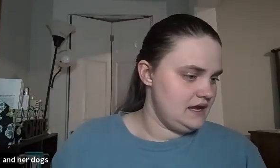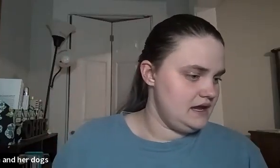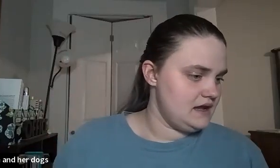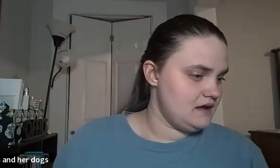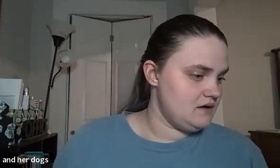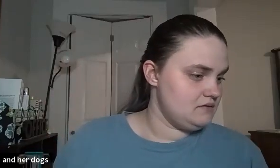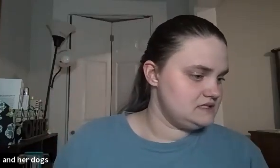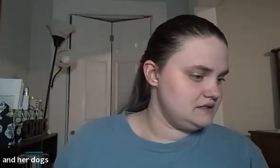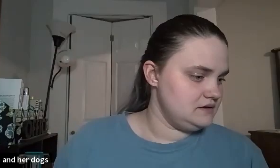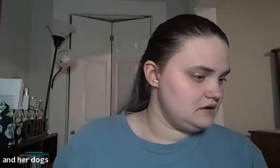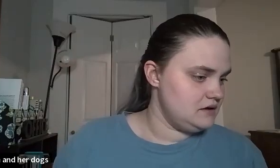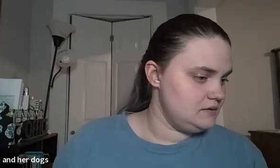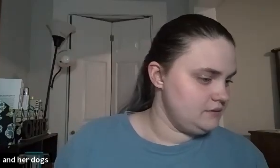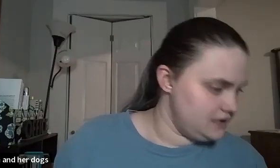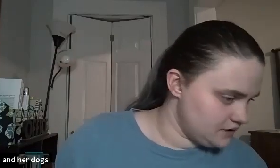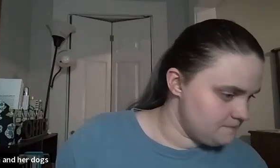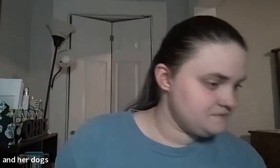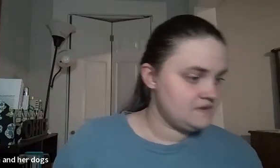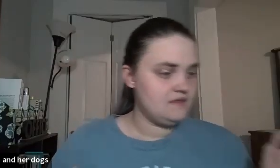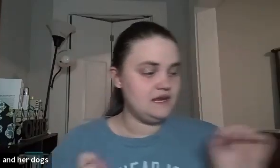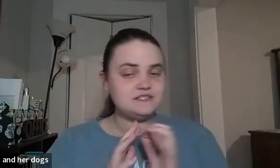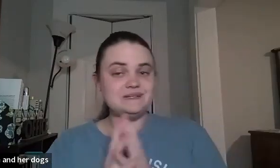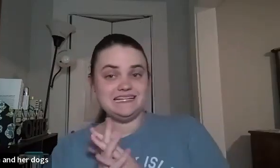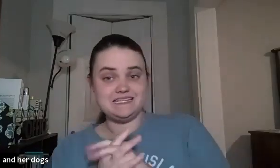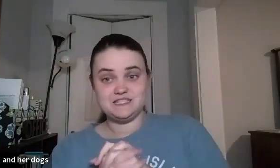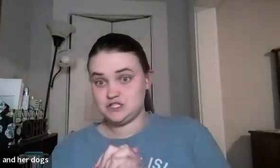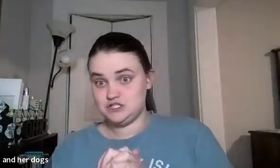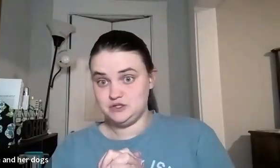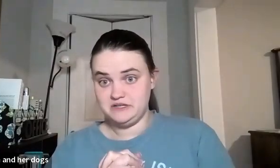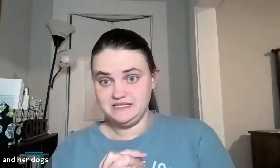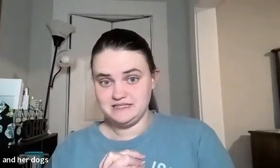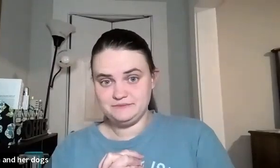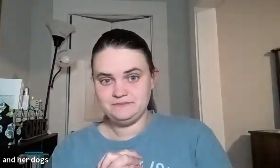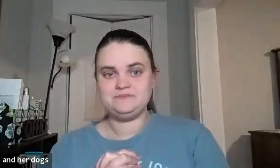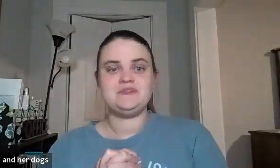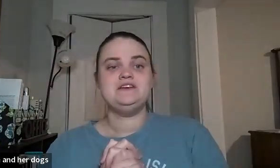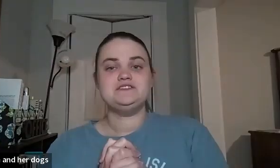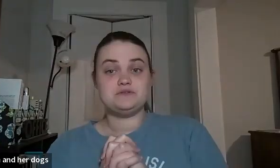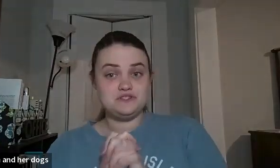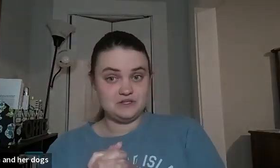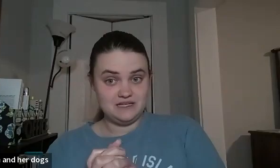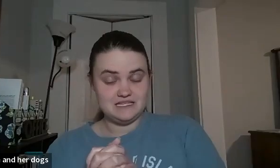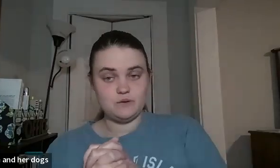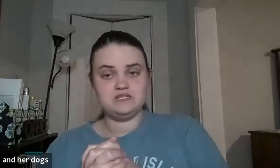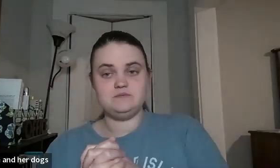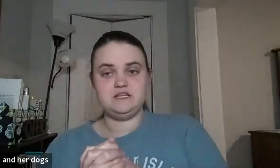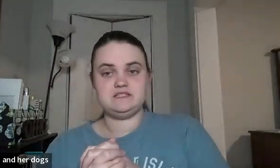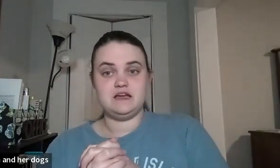And now let's see. Oh, wait, here we go. The next one is student. So student is going to be the sign